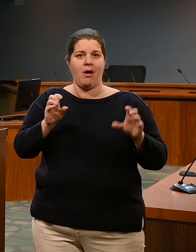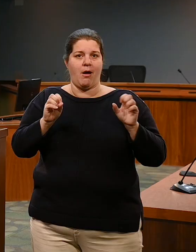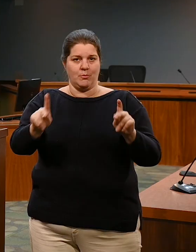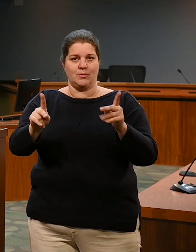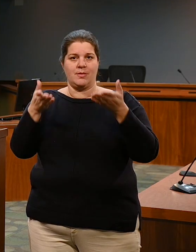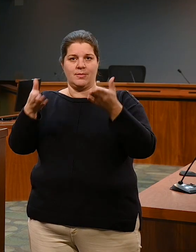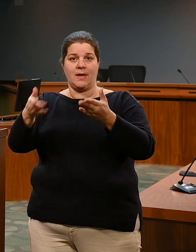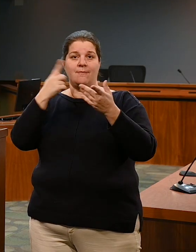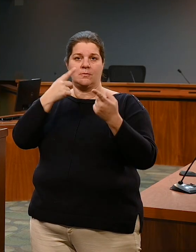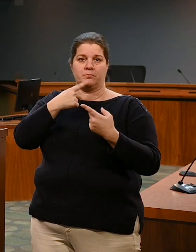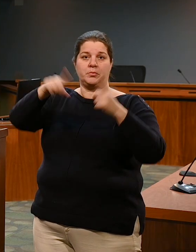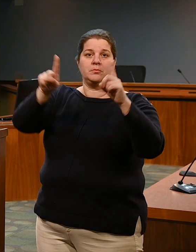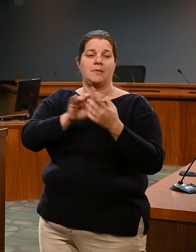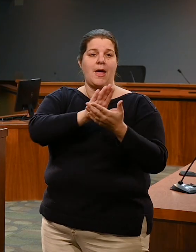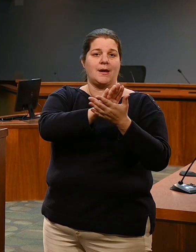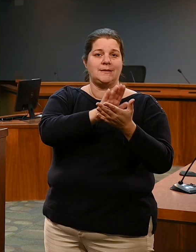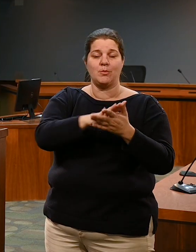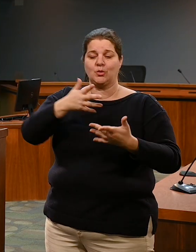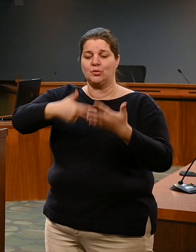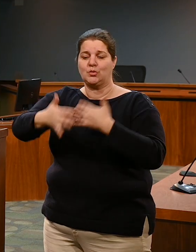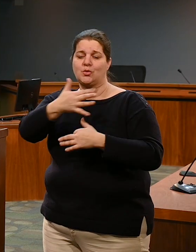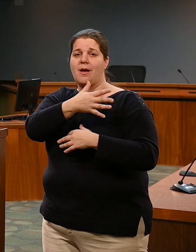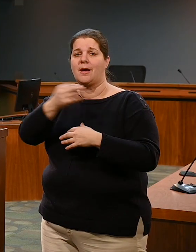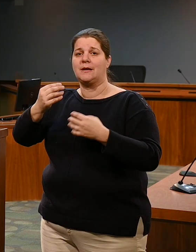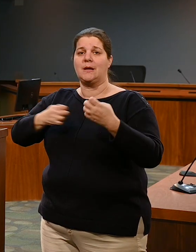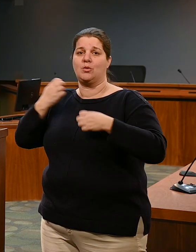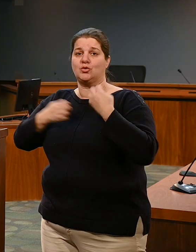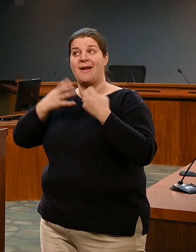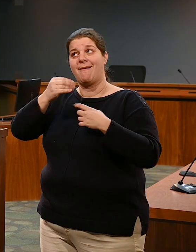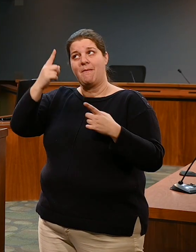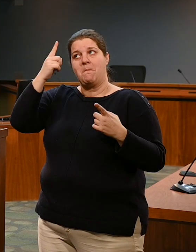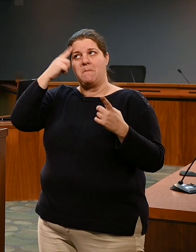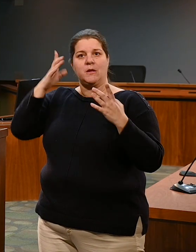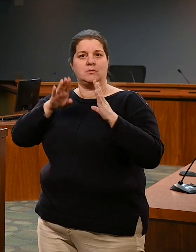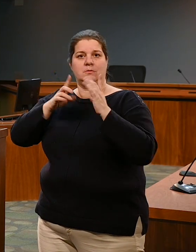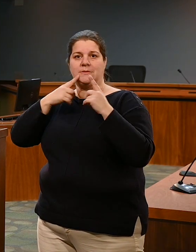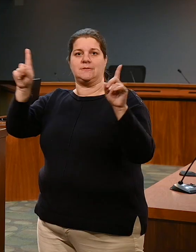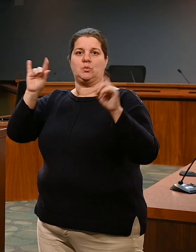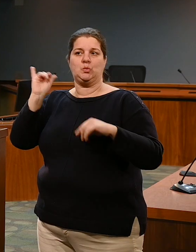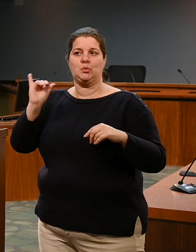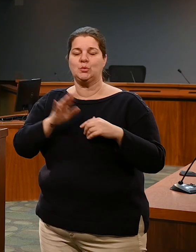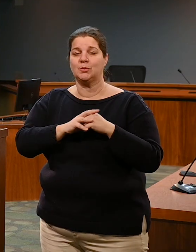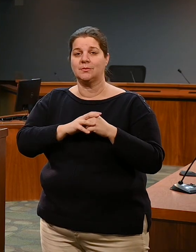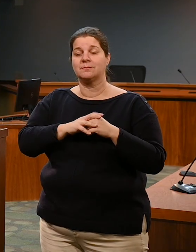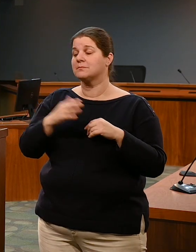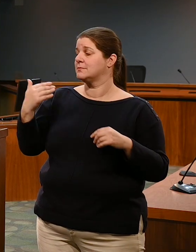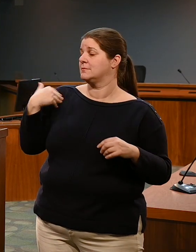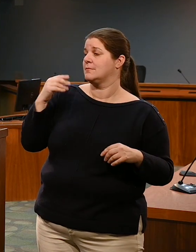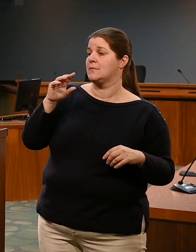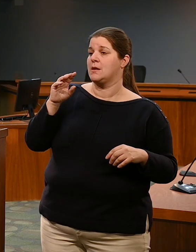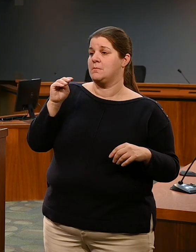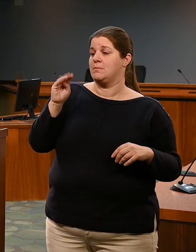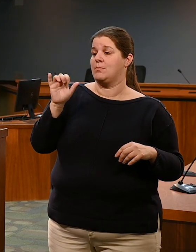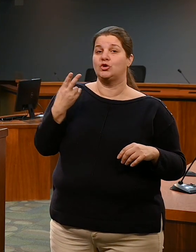academically, socially, emotionally, and mentally. In March, we